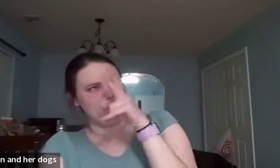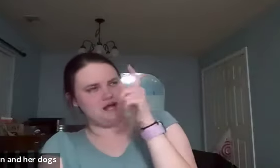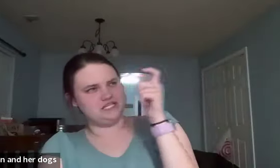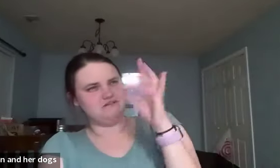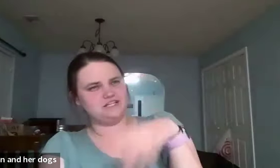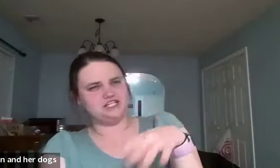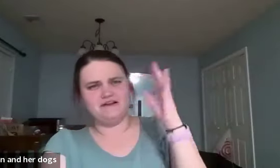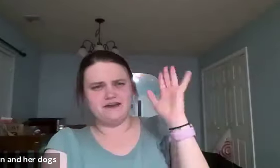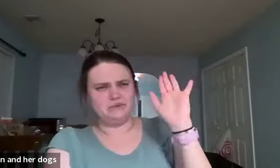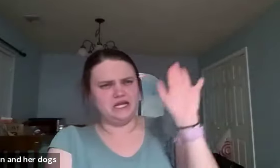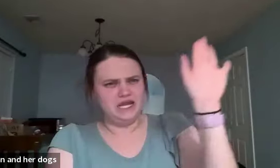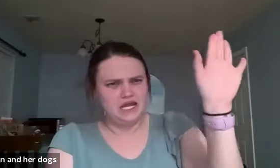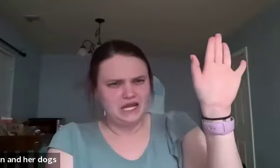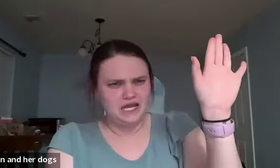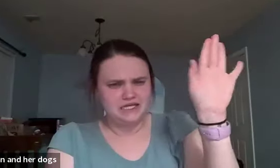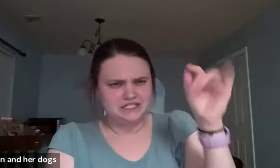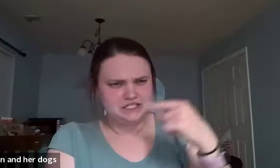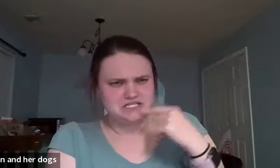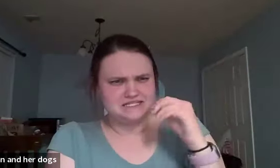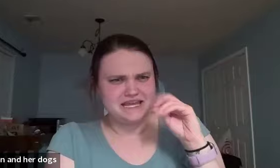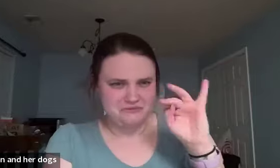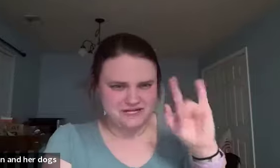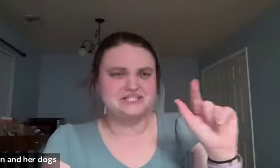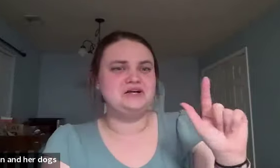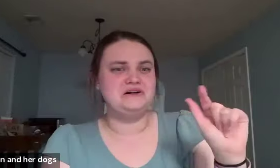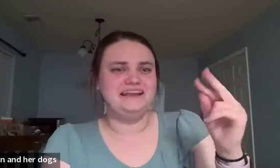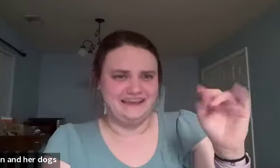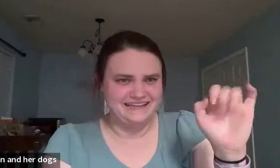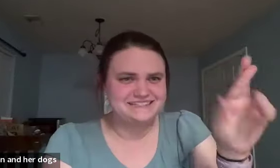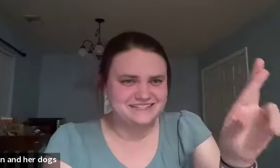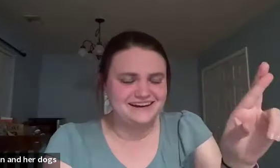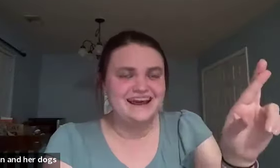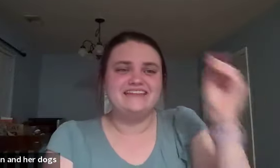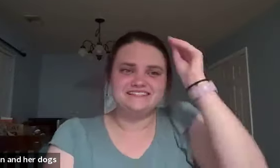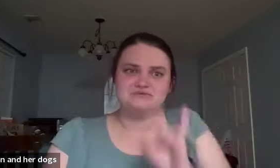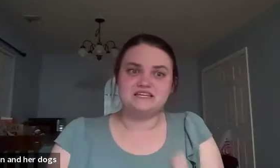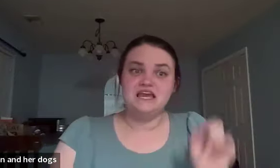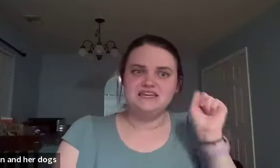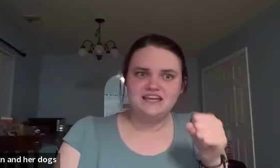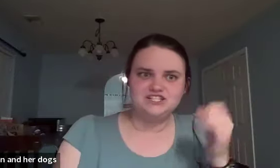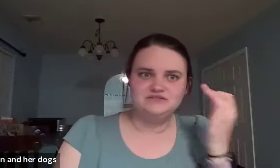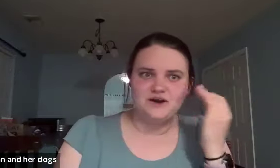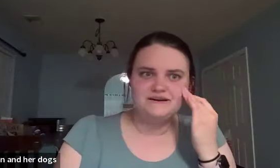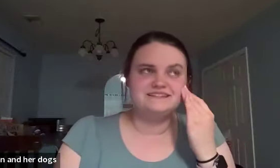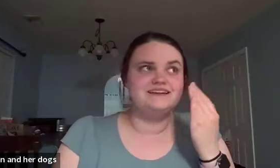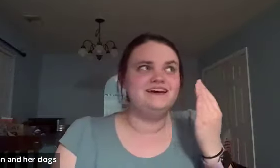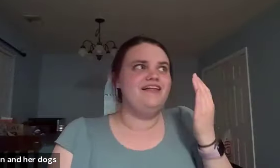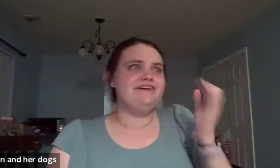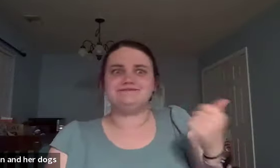here watching this conversation. I finally went, did you just say original gangster? And the teacher was like, yes, you know. And I said, that's